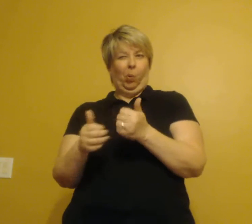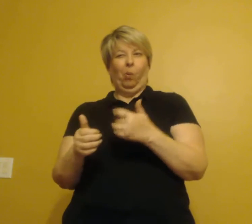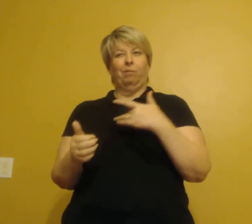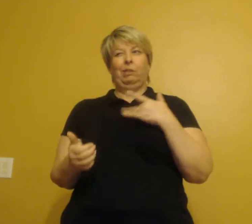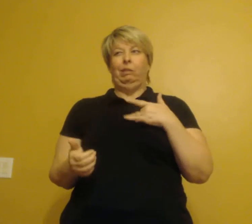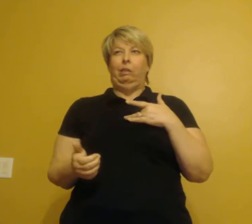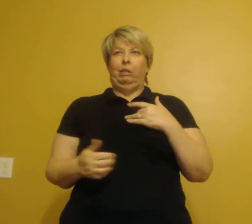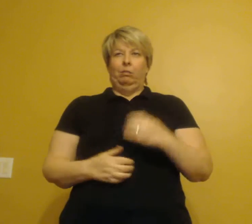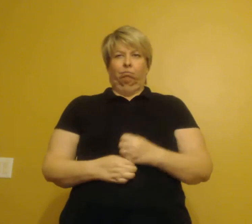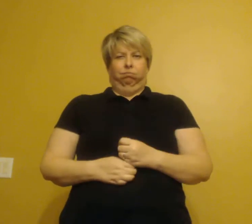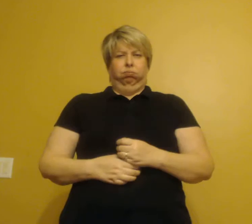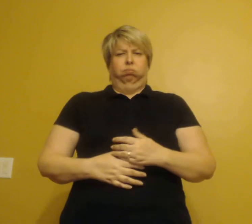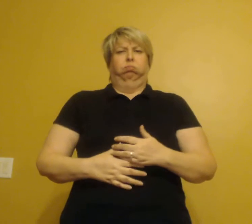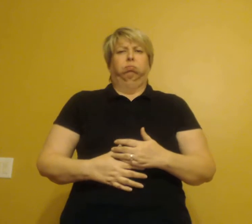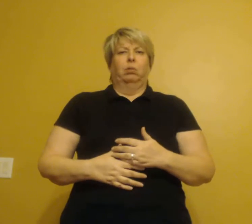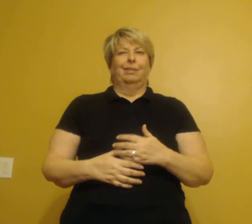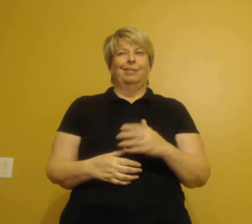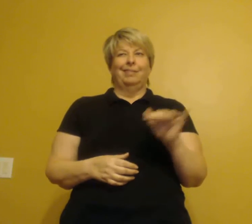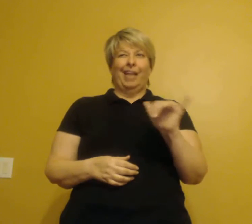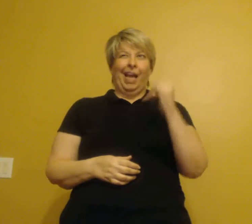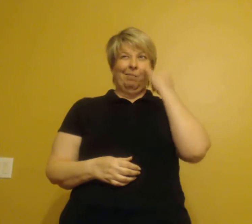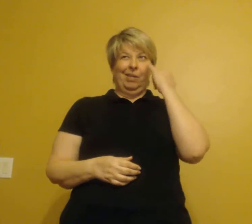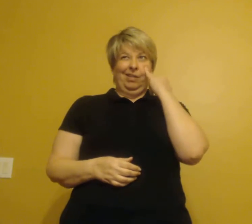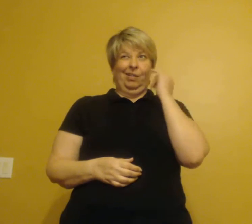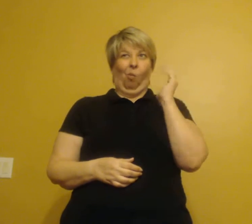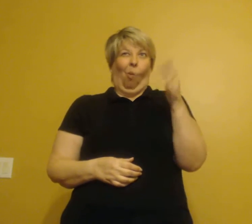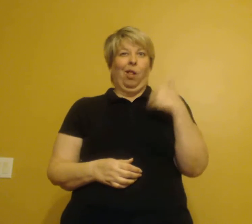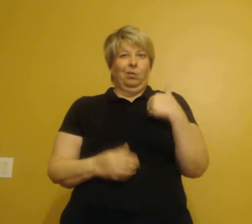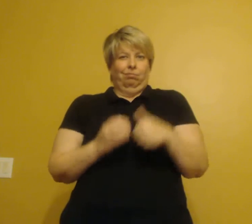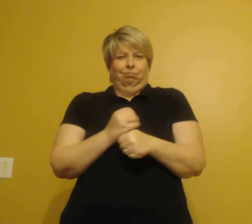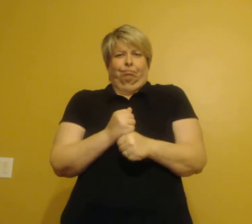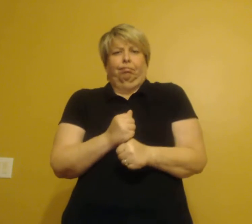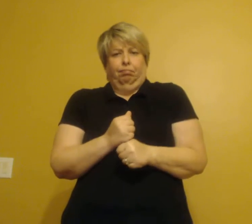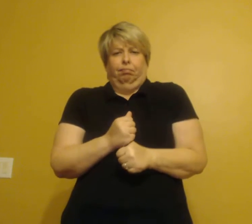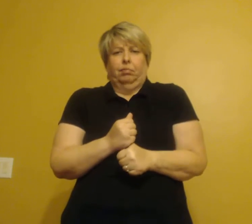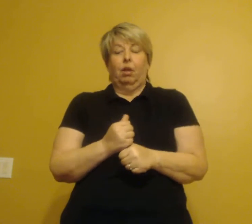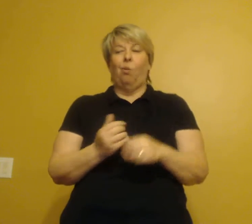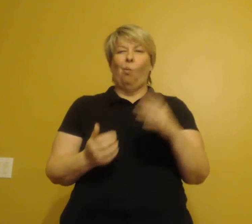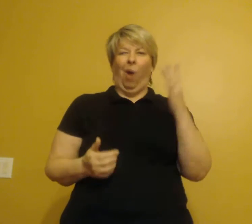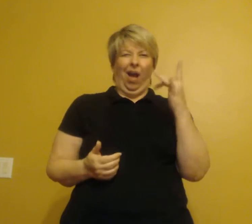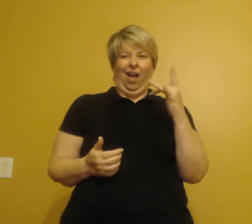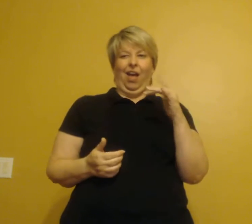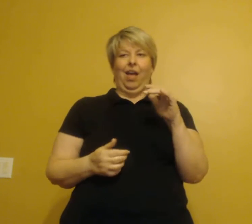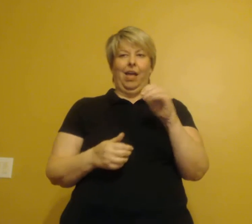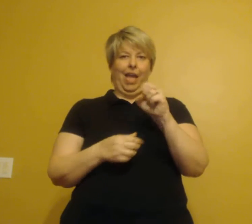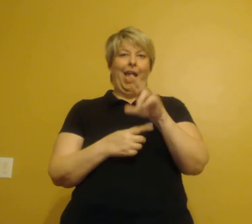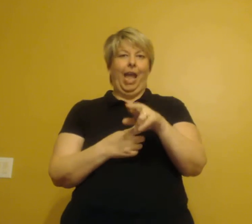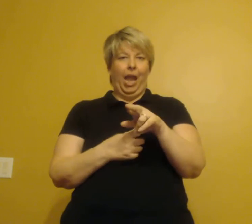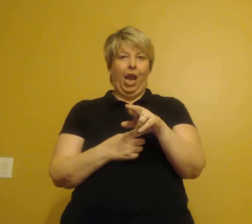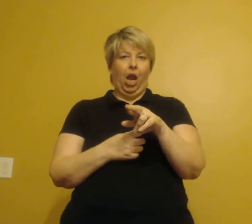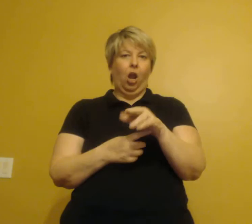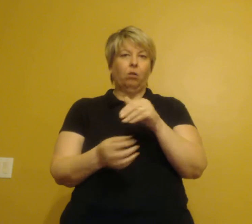of fullness as if they're going to have a bowel movement. This is from the air that the doctor is putting in. He needs air